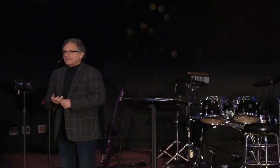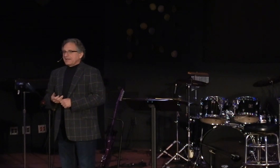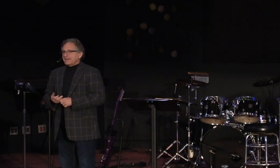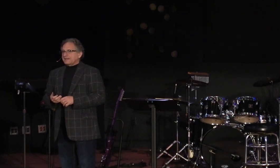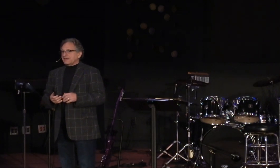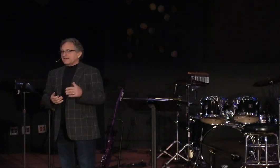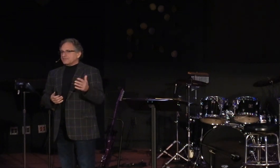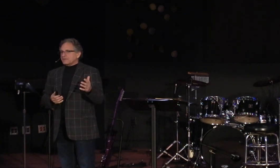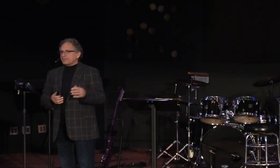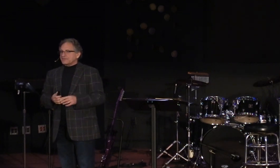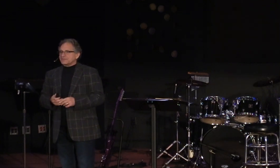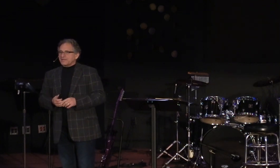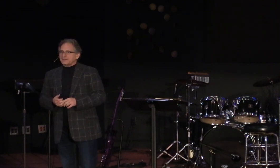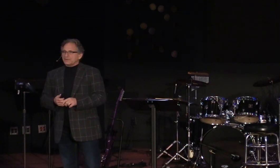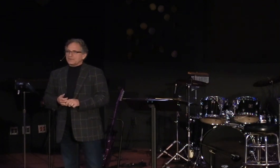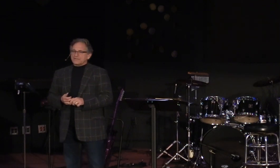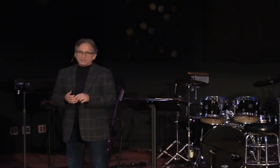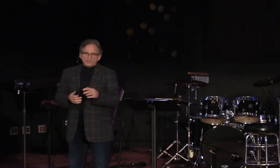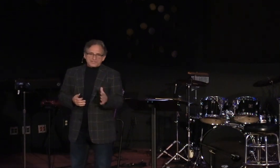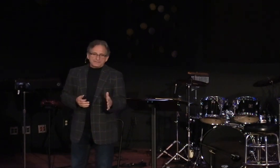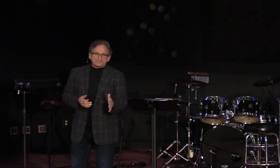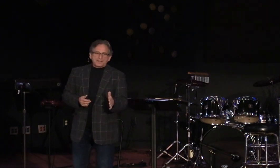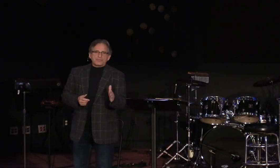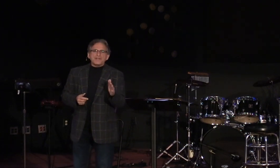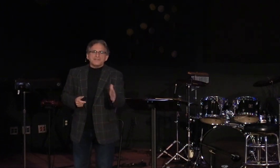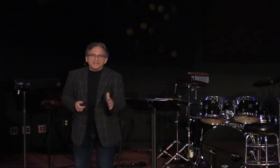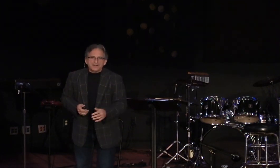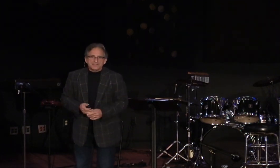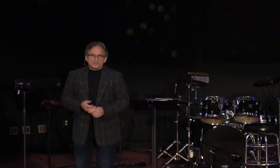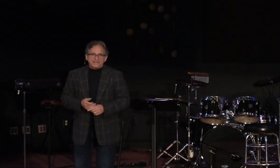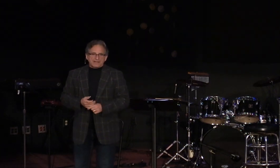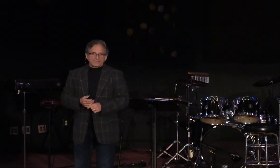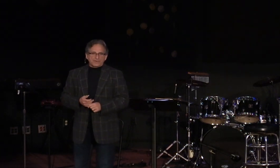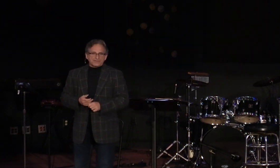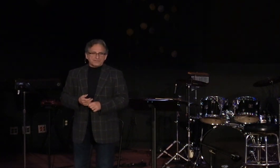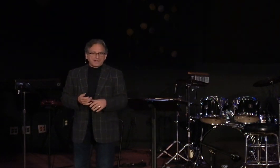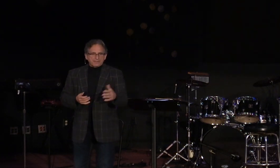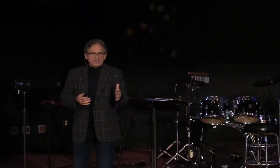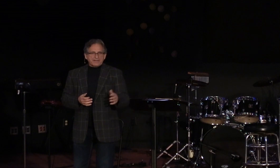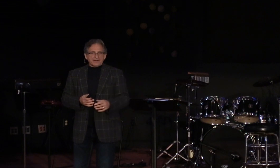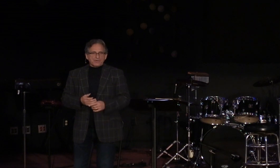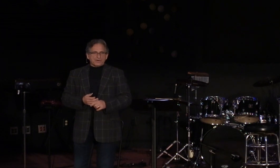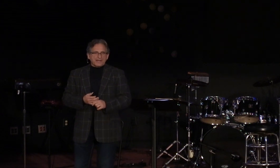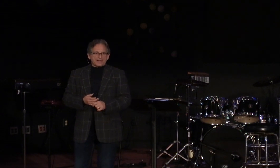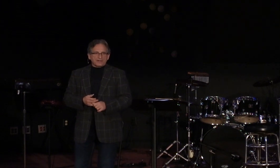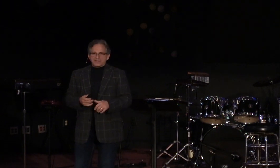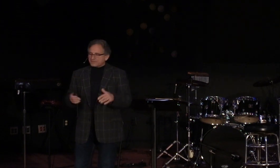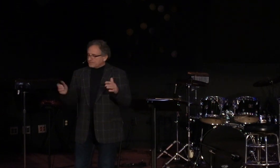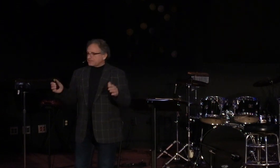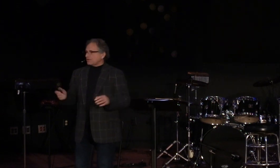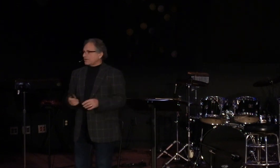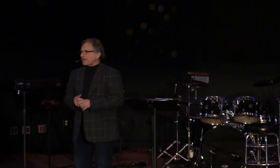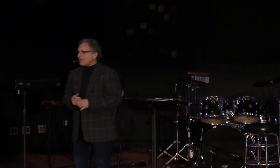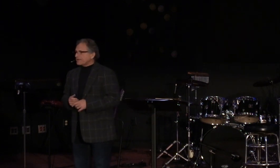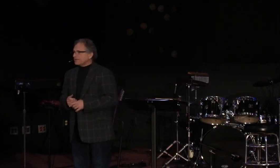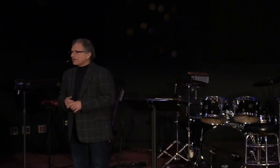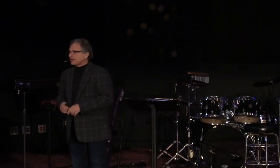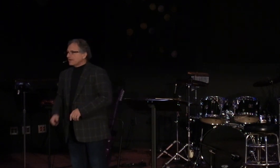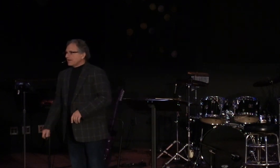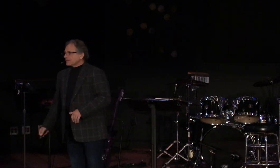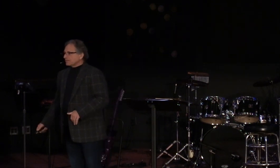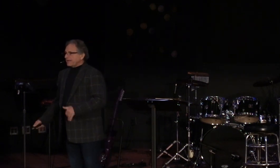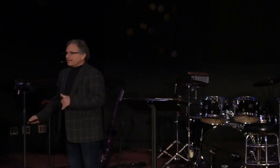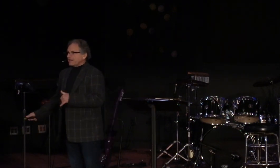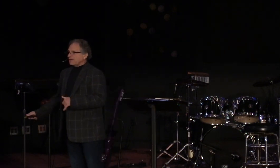boys." So the preacher said to her, says, "Well, listen, bring the youngest one down first, and bring him down tomorrow at 9 o'clock. She says, "Okay, I'll be